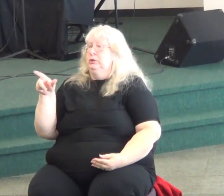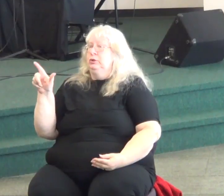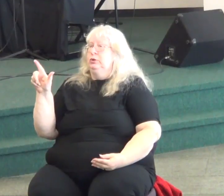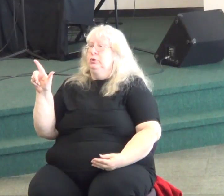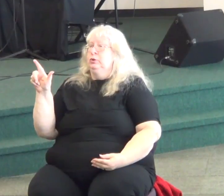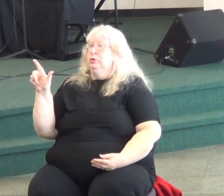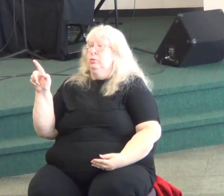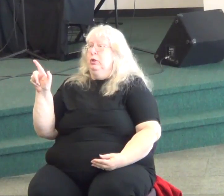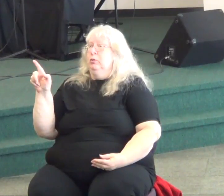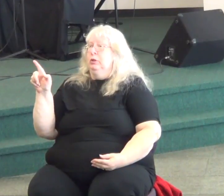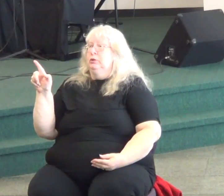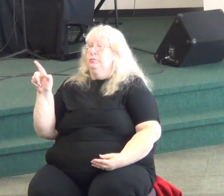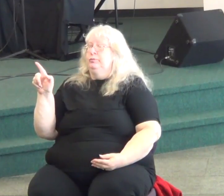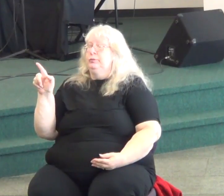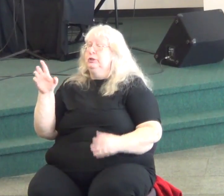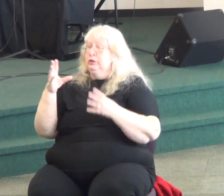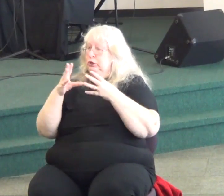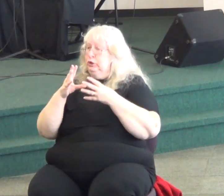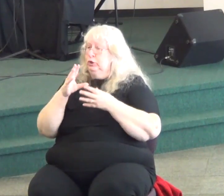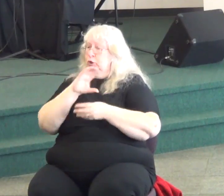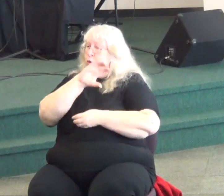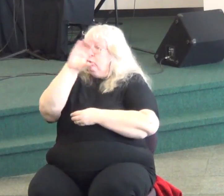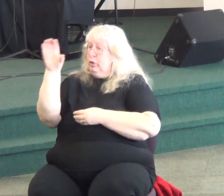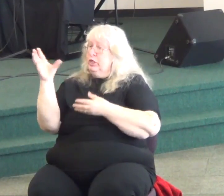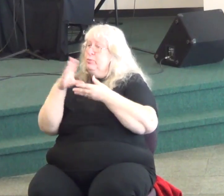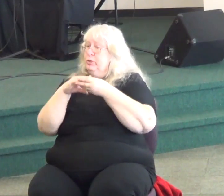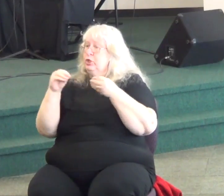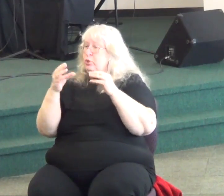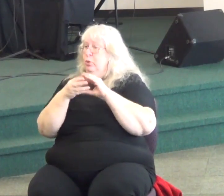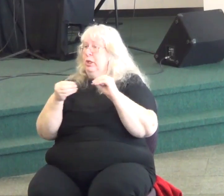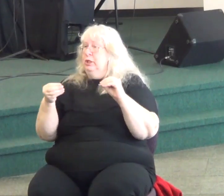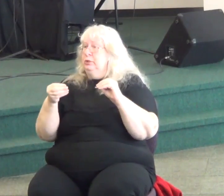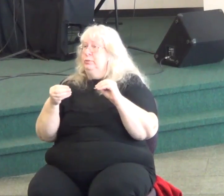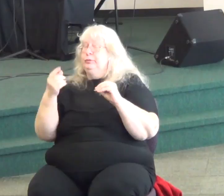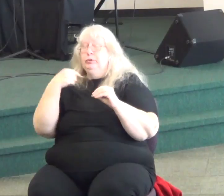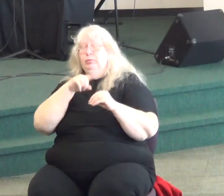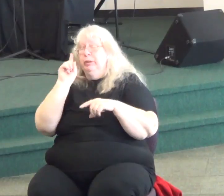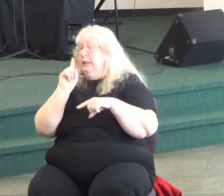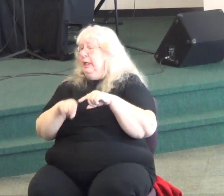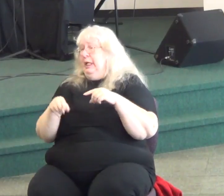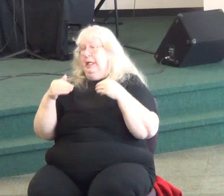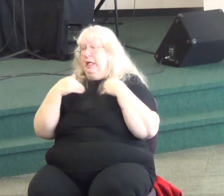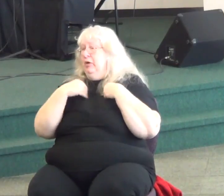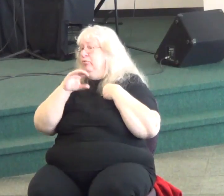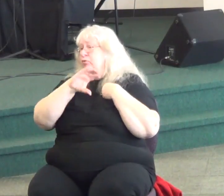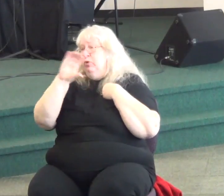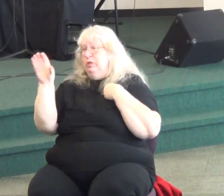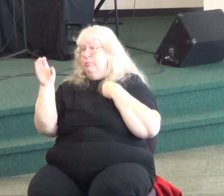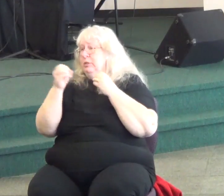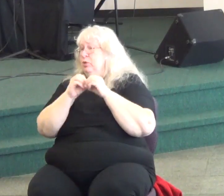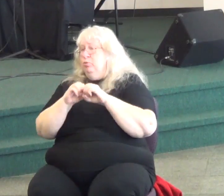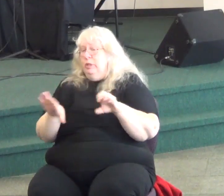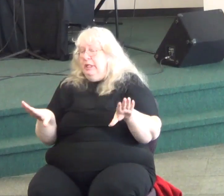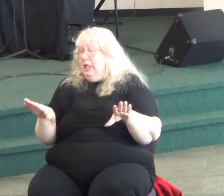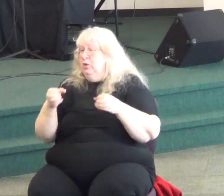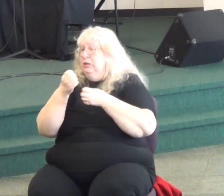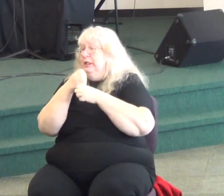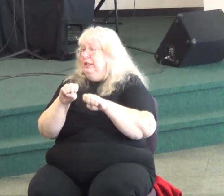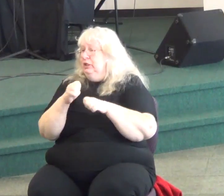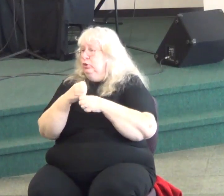It's our Christmas story. And you know what? We can't have Christmas without Easter. We can't have Easter without